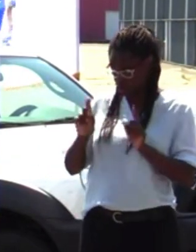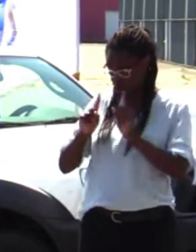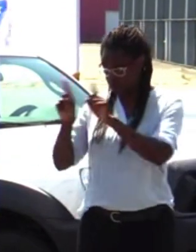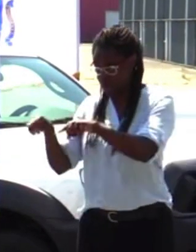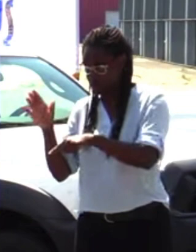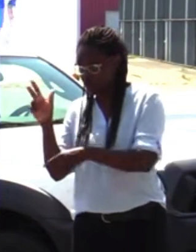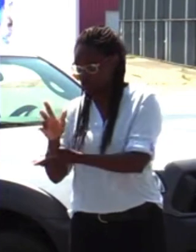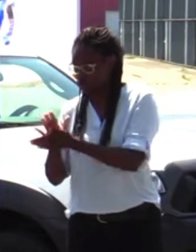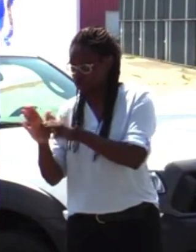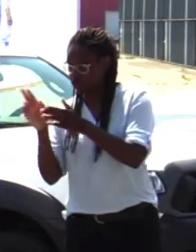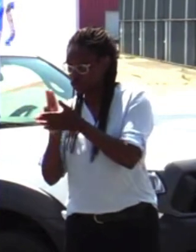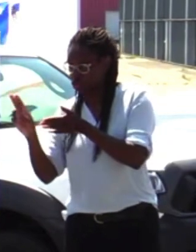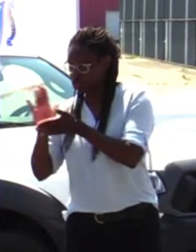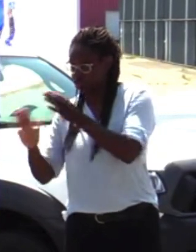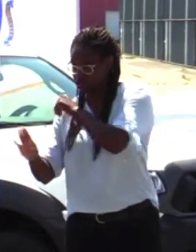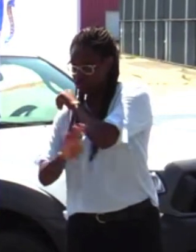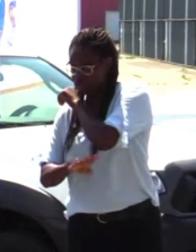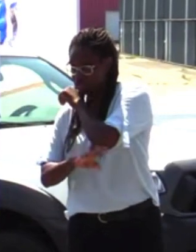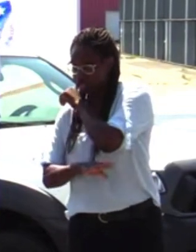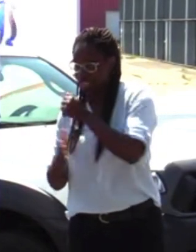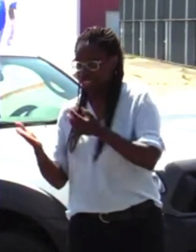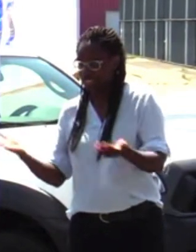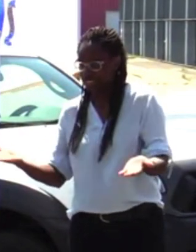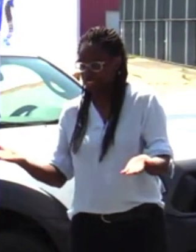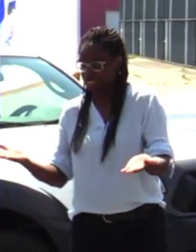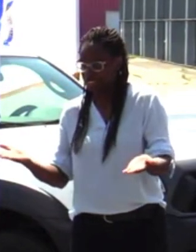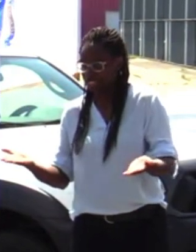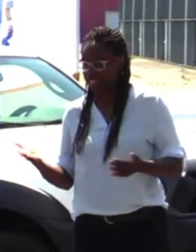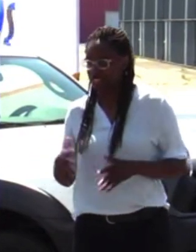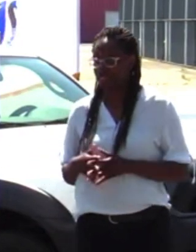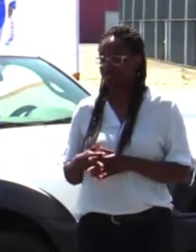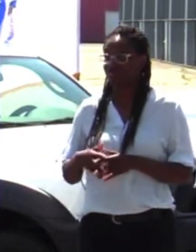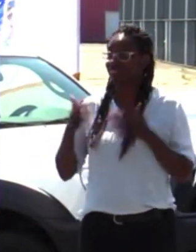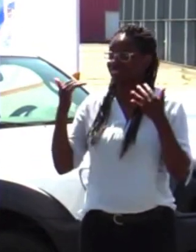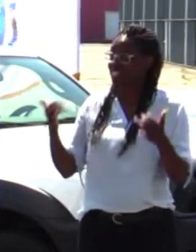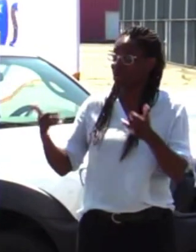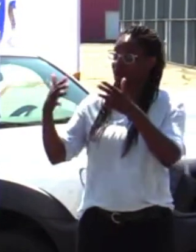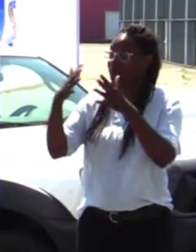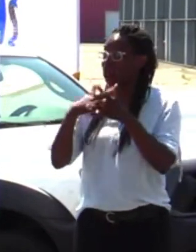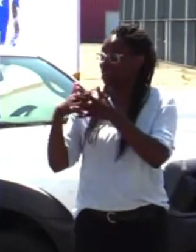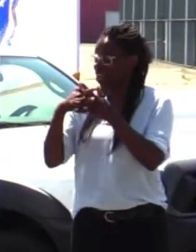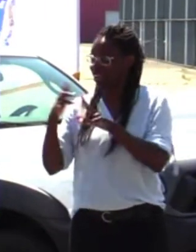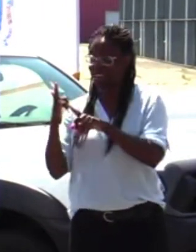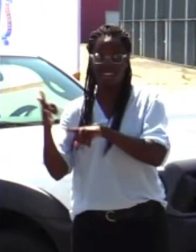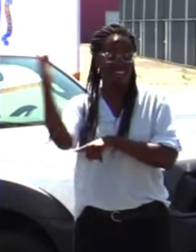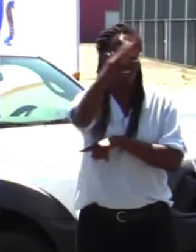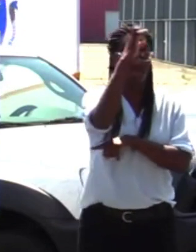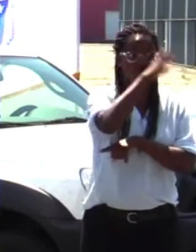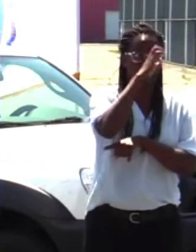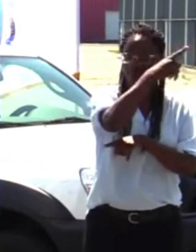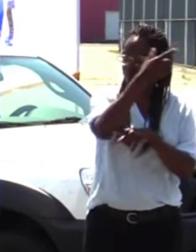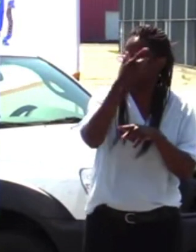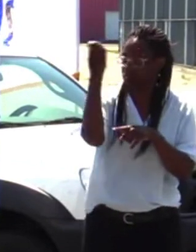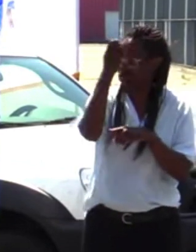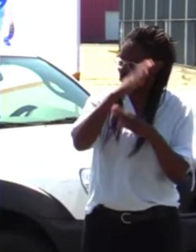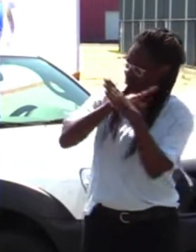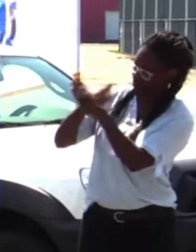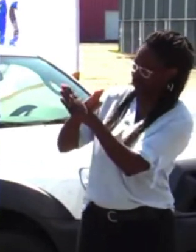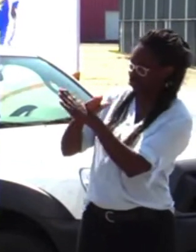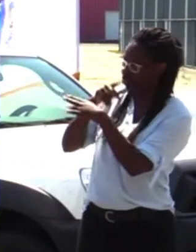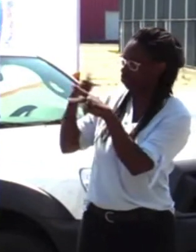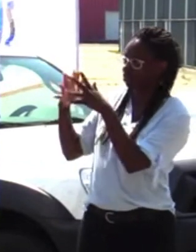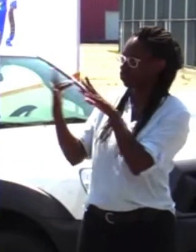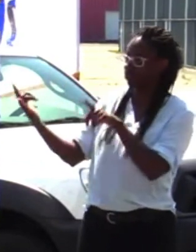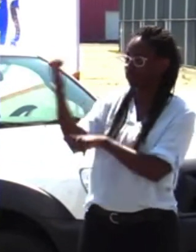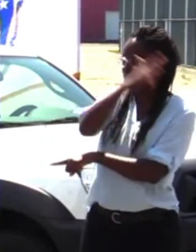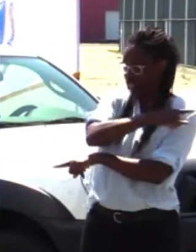longer allowed to fly and visit many places in Europe. So, I mean, I just think the whole issue